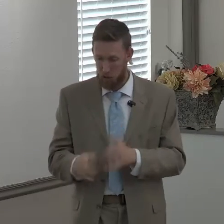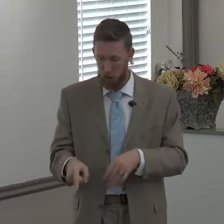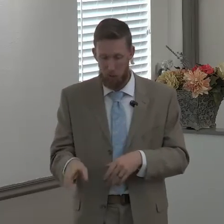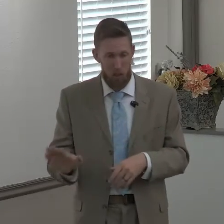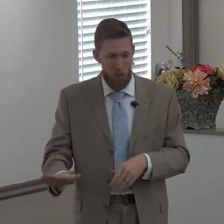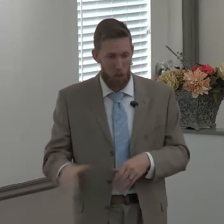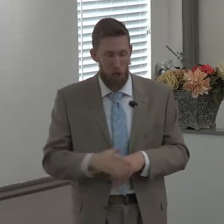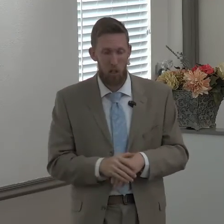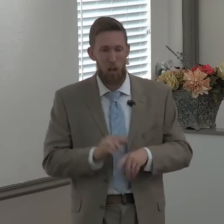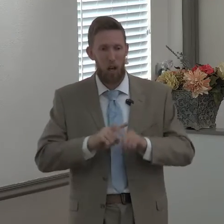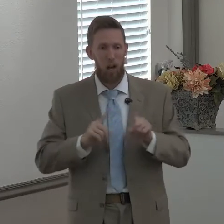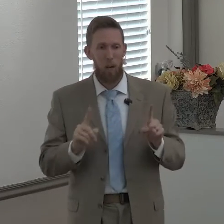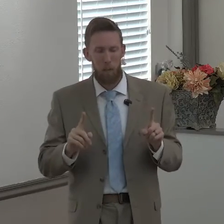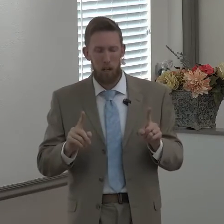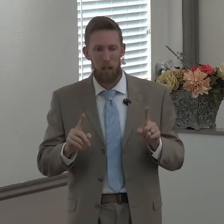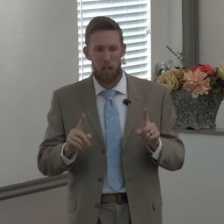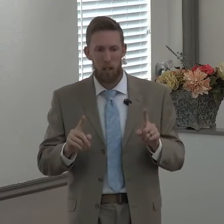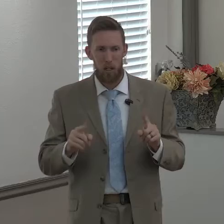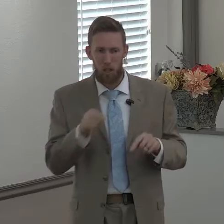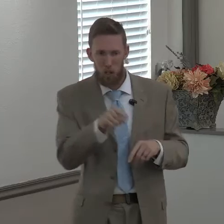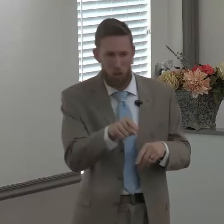children.